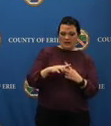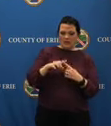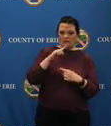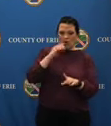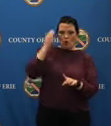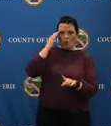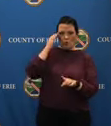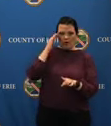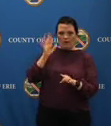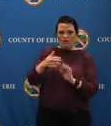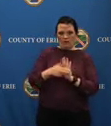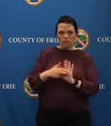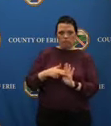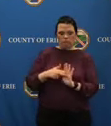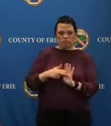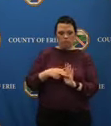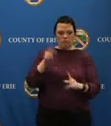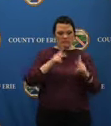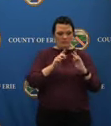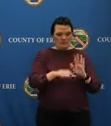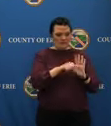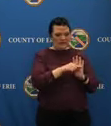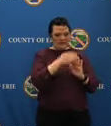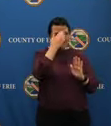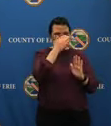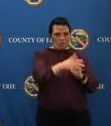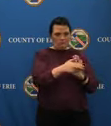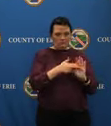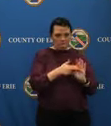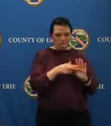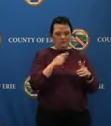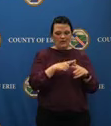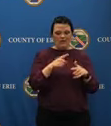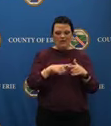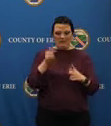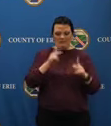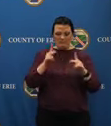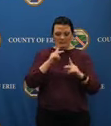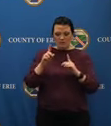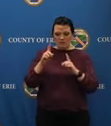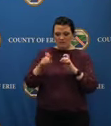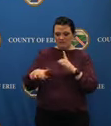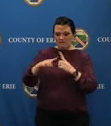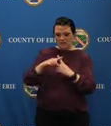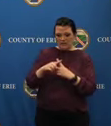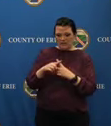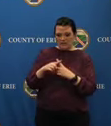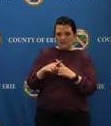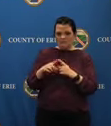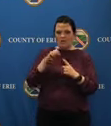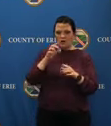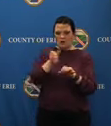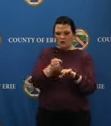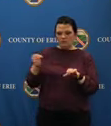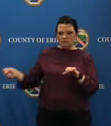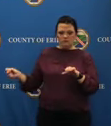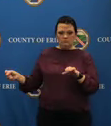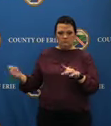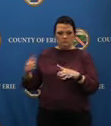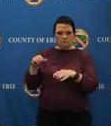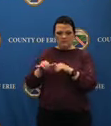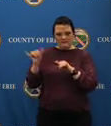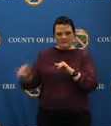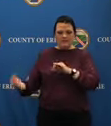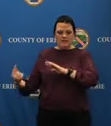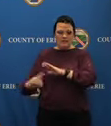aware of their status, people that test negative are aware of their status, and that people that are test positive, they're removed from the workforce, they remain